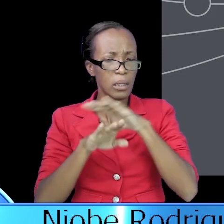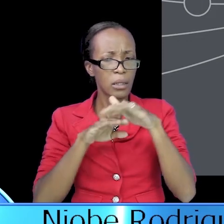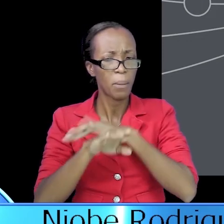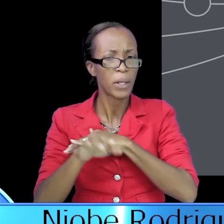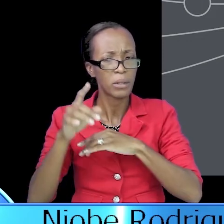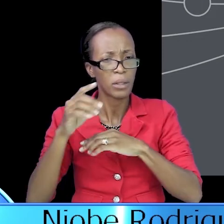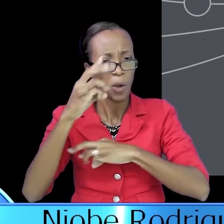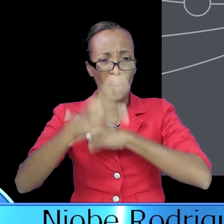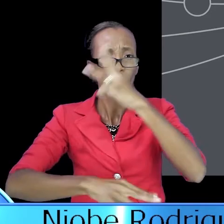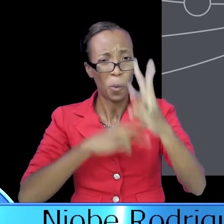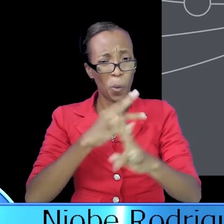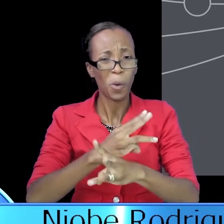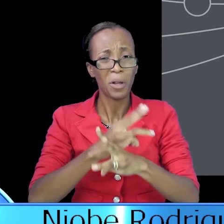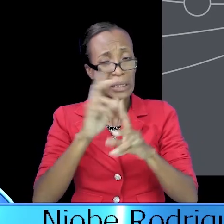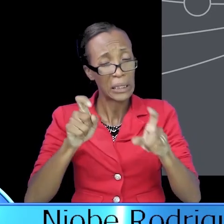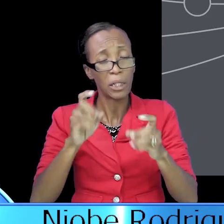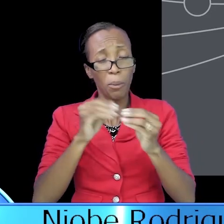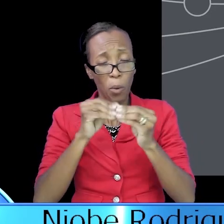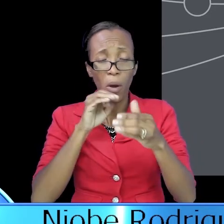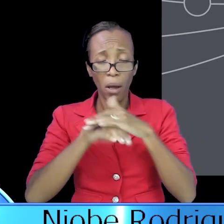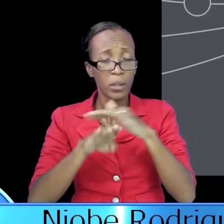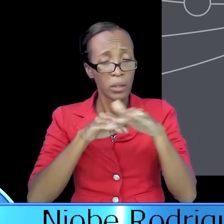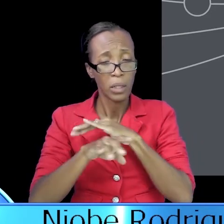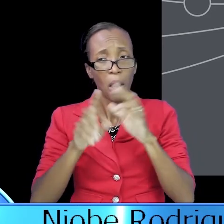do, and